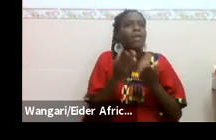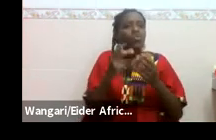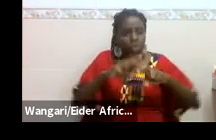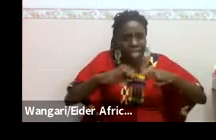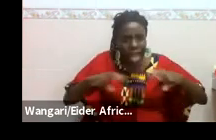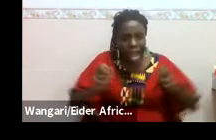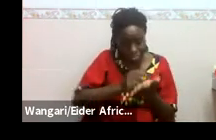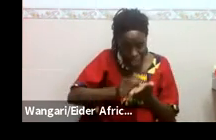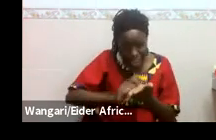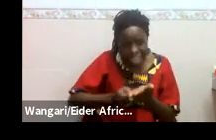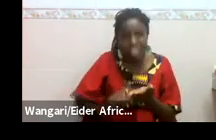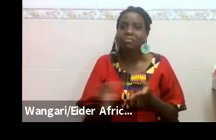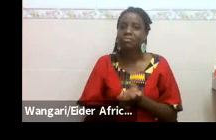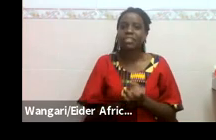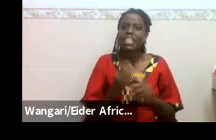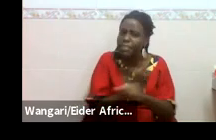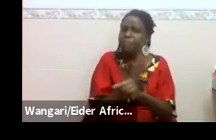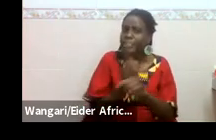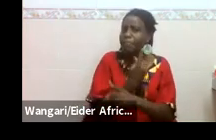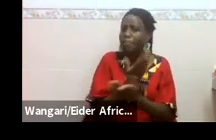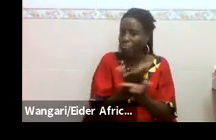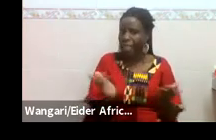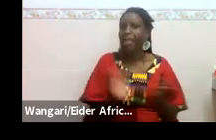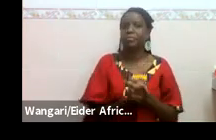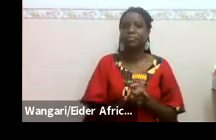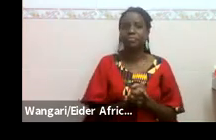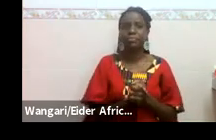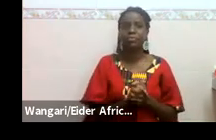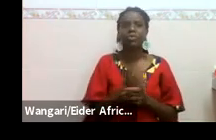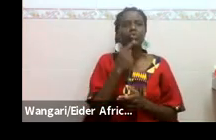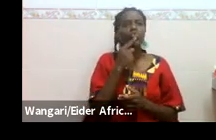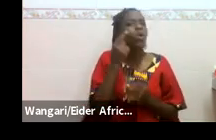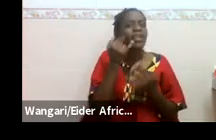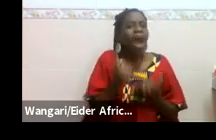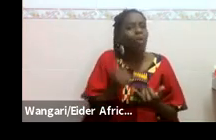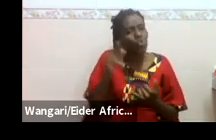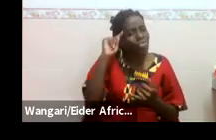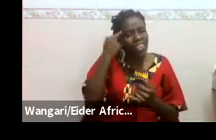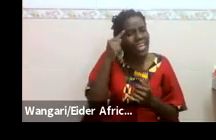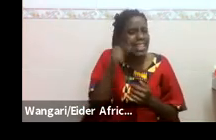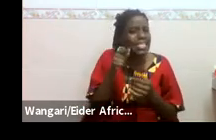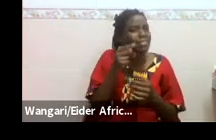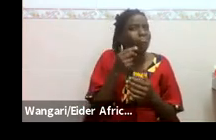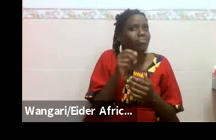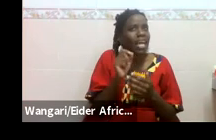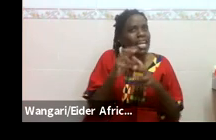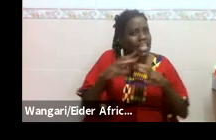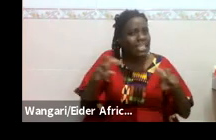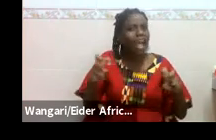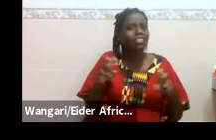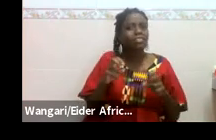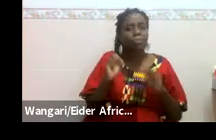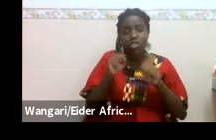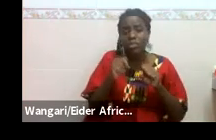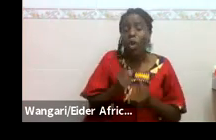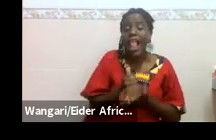now, what does this work, what could this work sort of add to what you're doing, if at all?